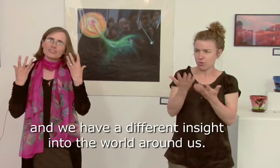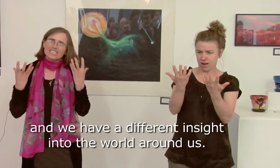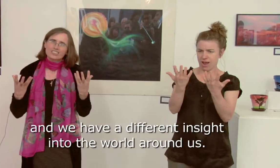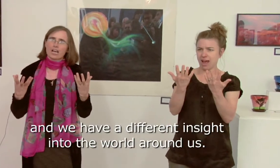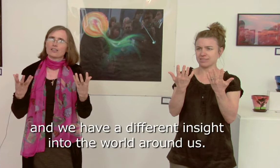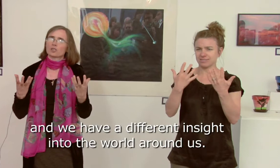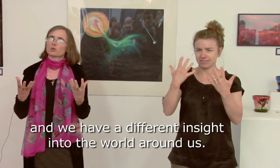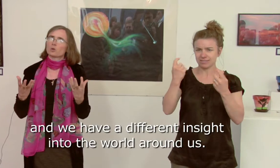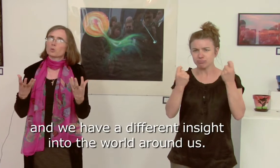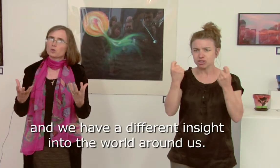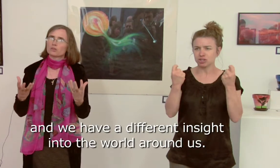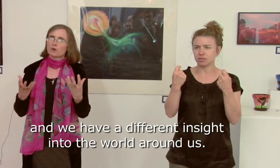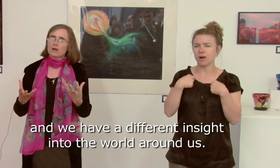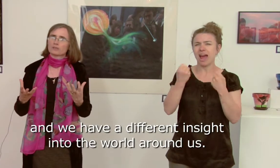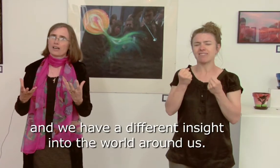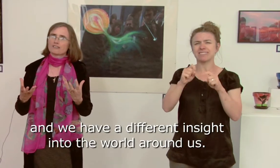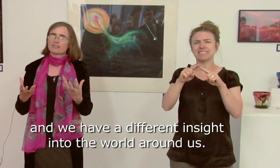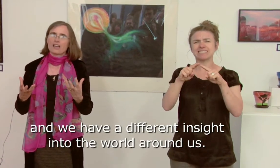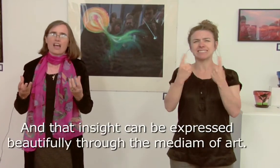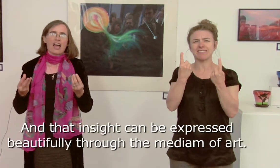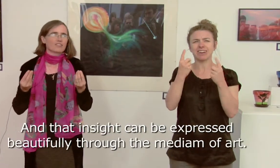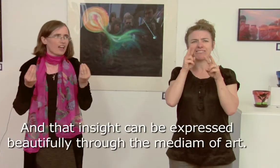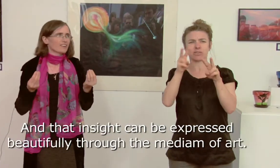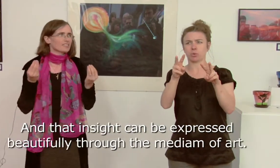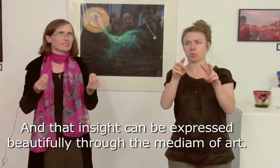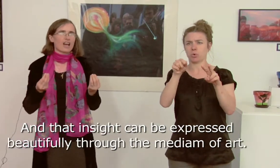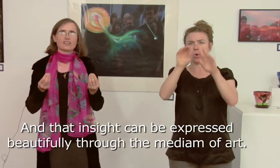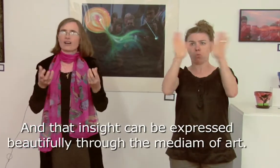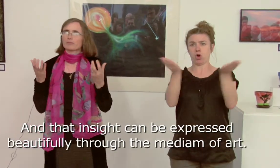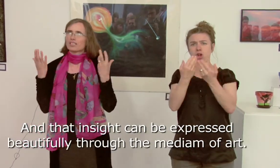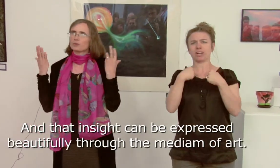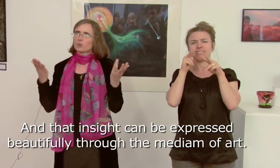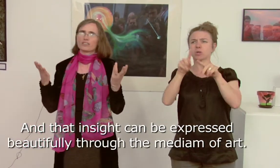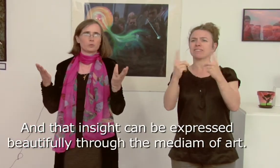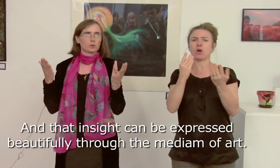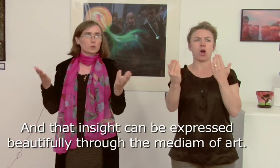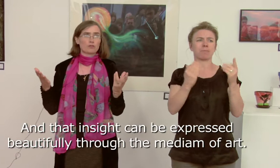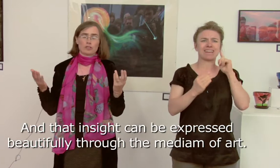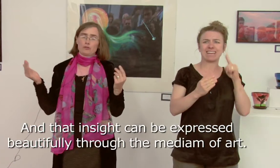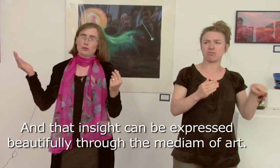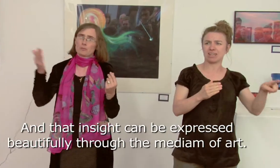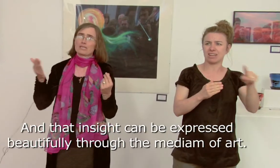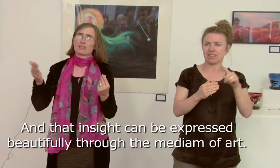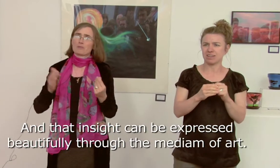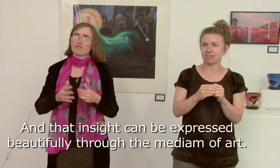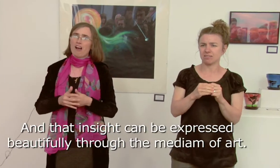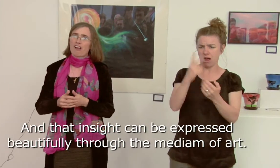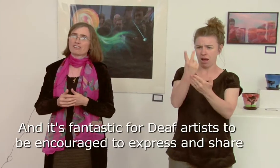insight into the world around us. And that insight can be expressed beautifully through the medium of art.